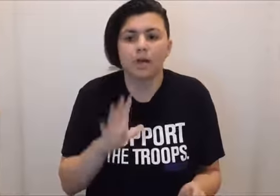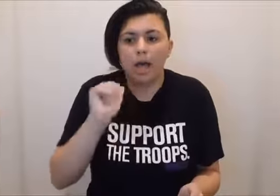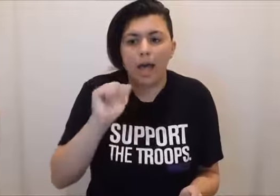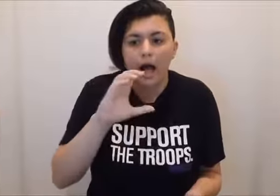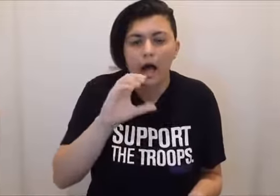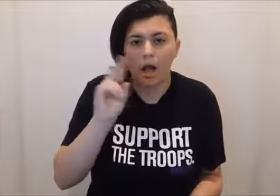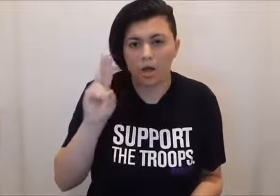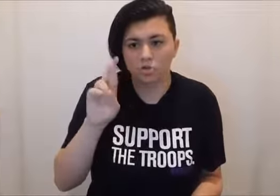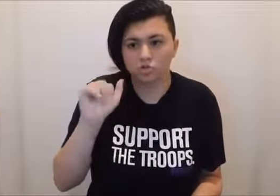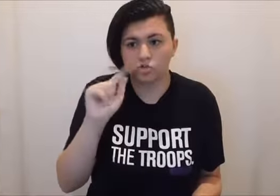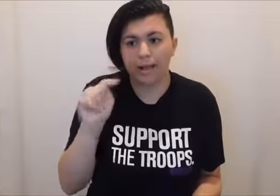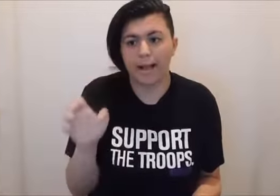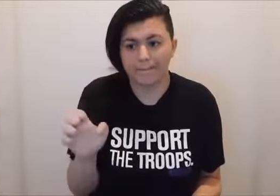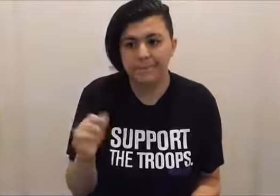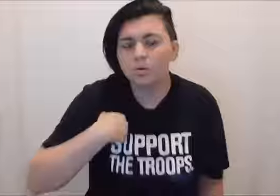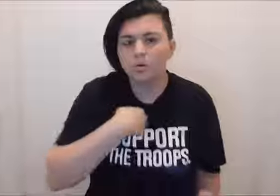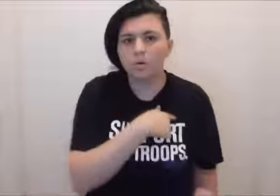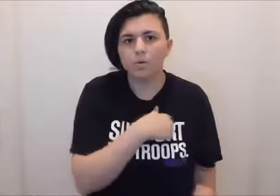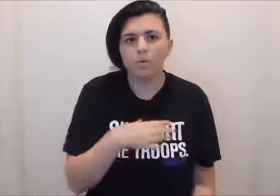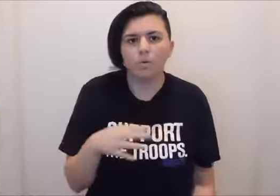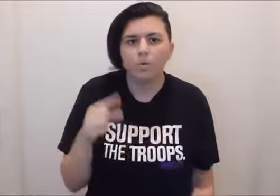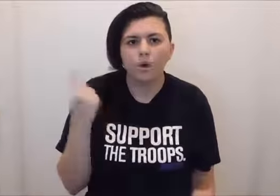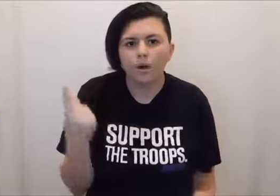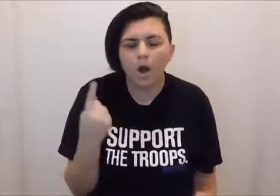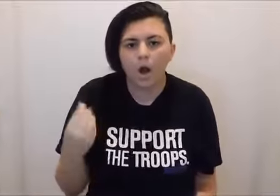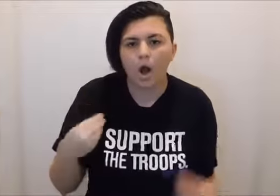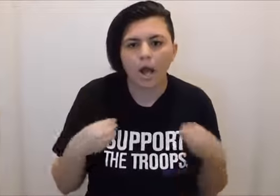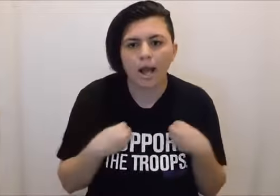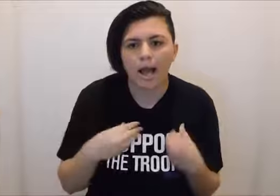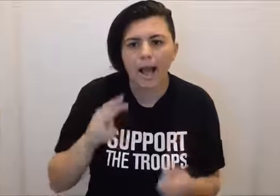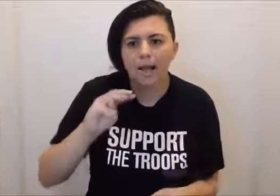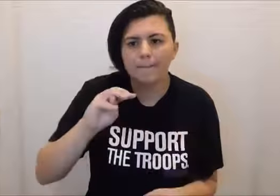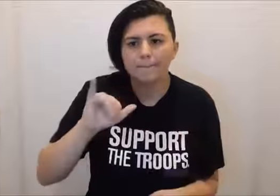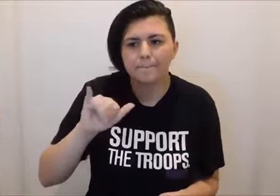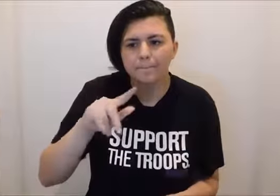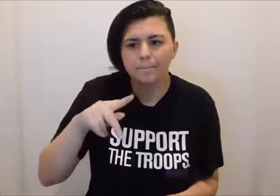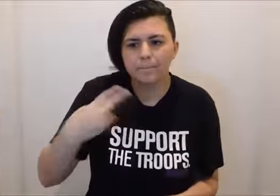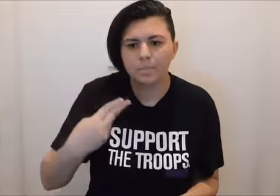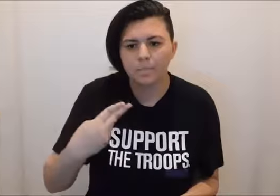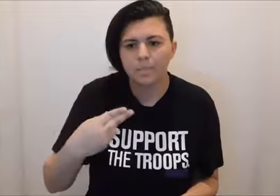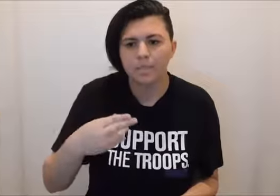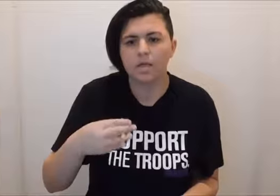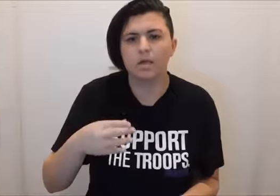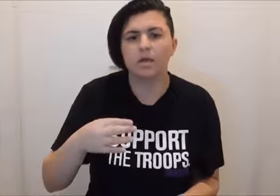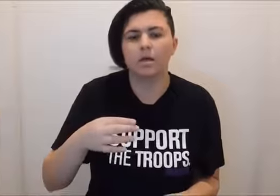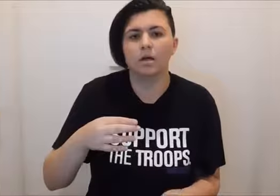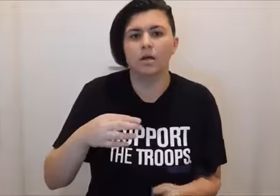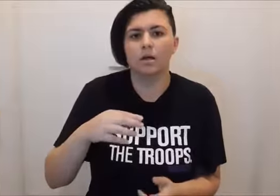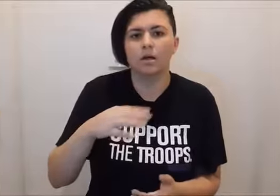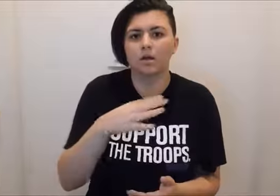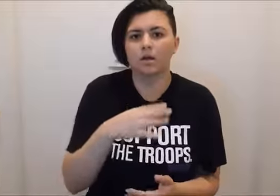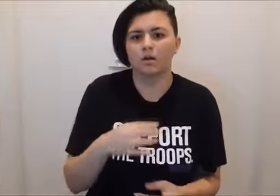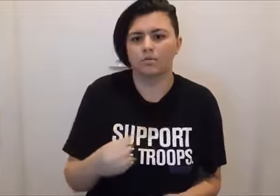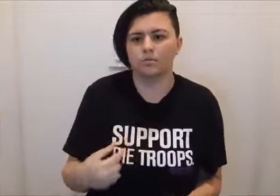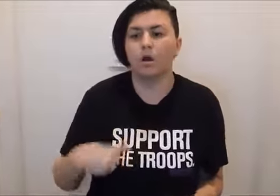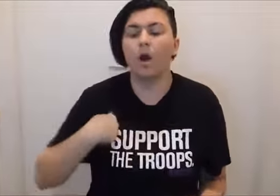really the one source to kind of tell us, and it's hard to say exactly what's true and what's